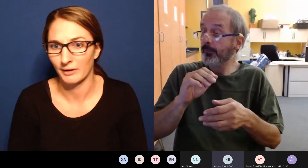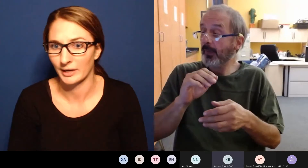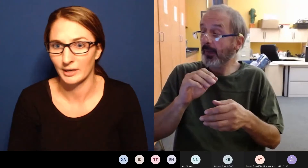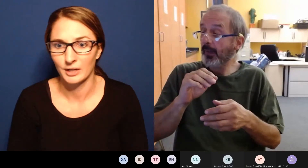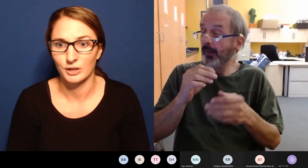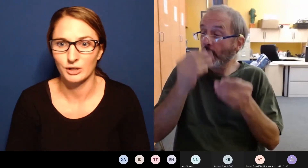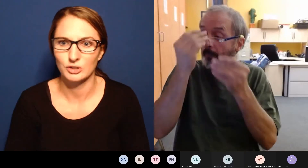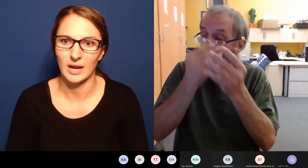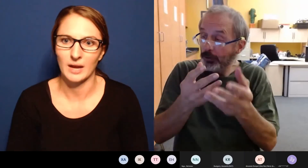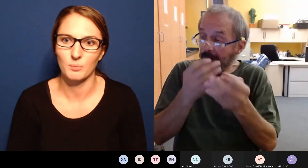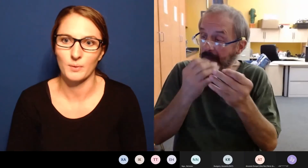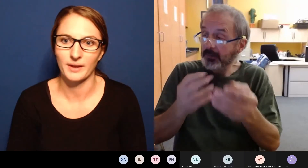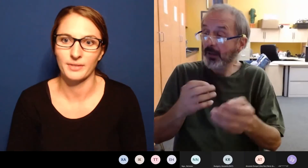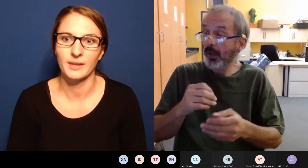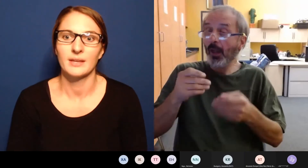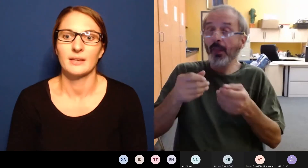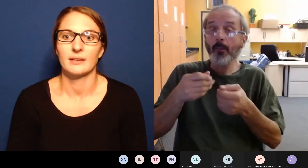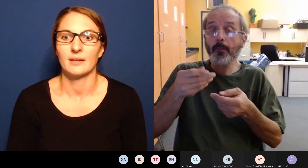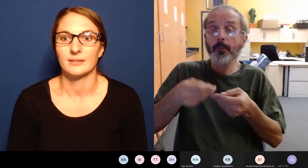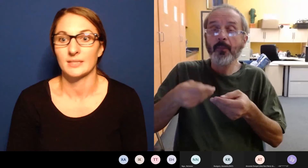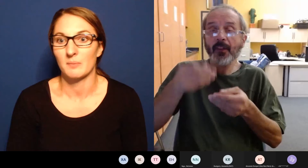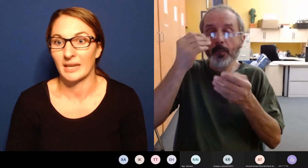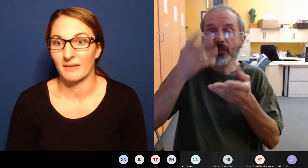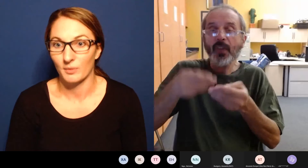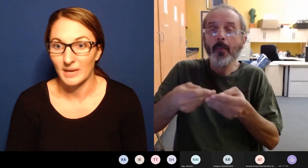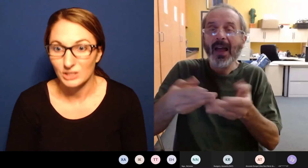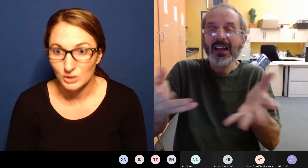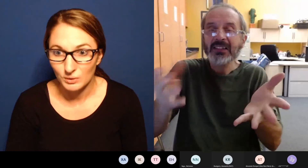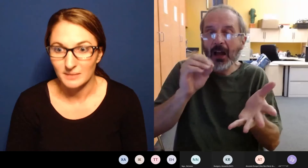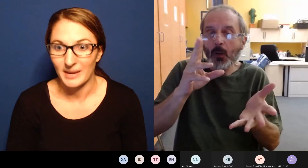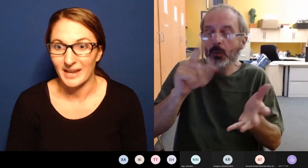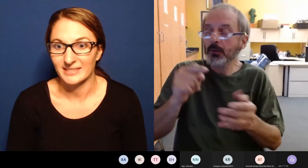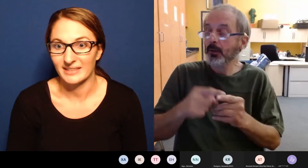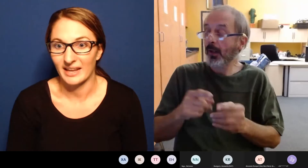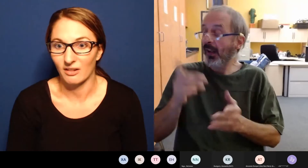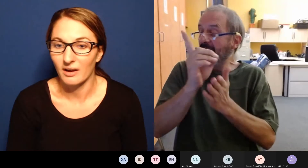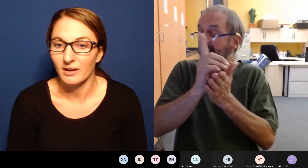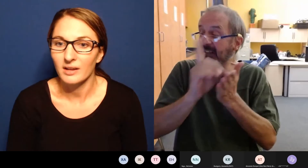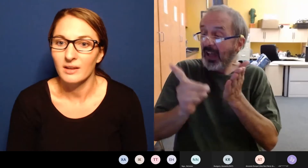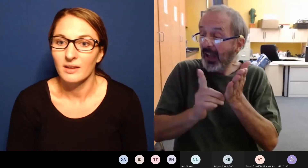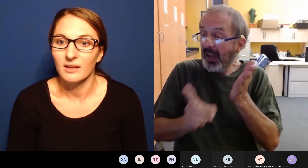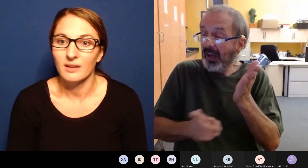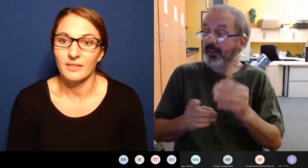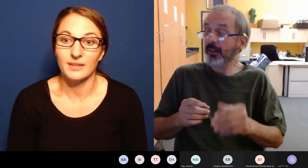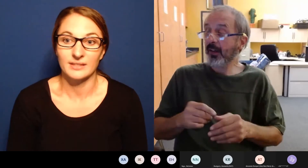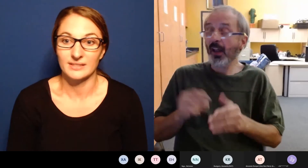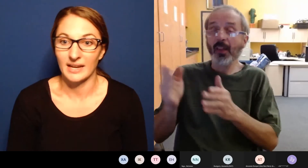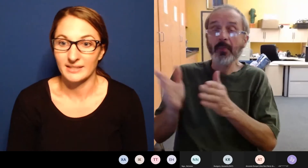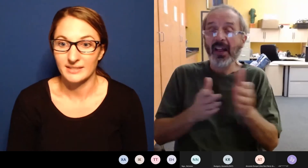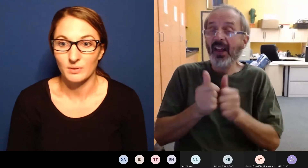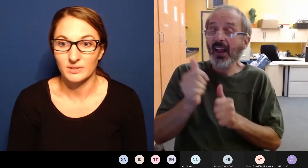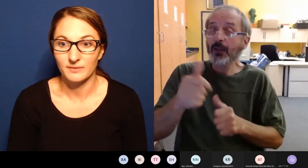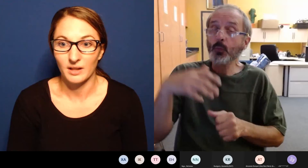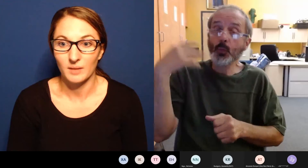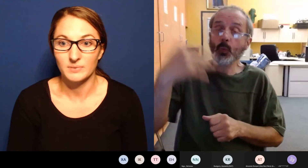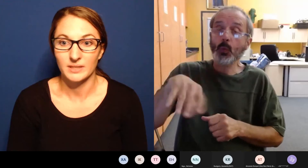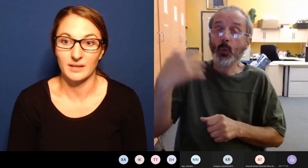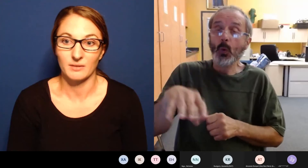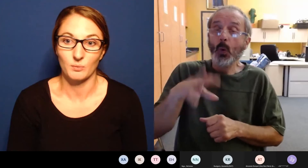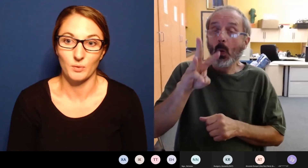a very good job with disseminating information to us and passing that along. The designs that